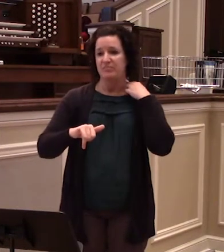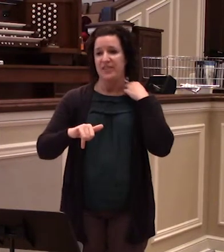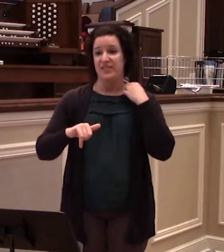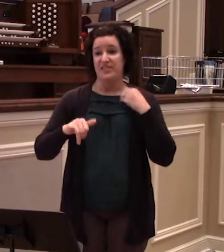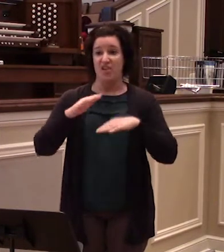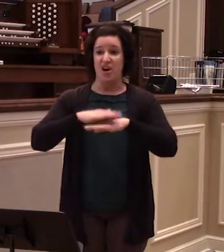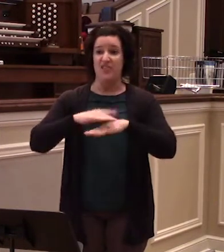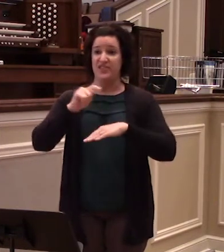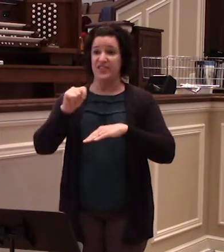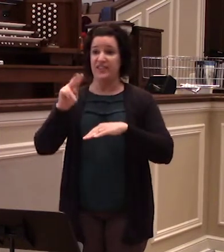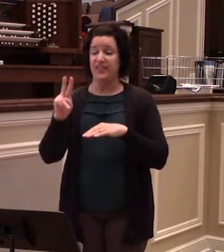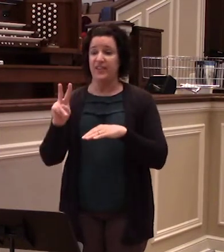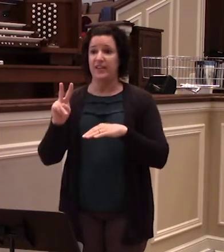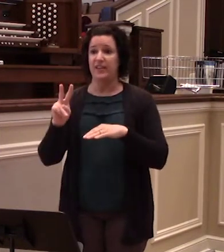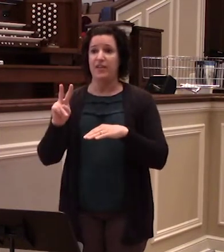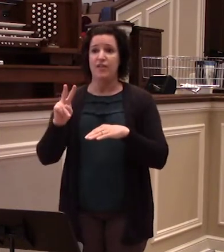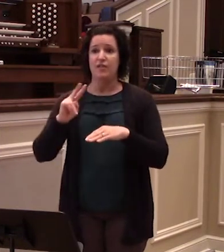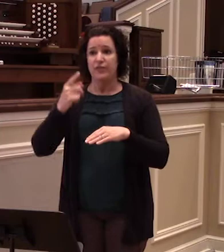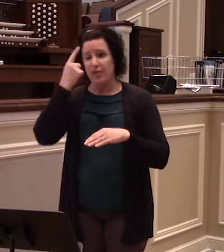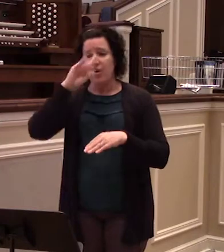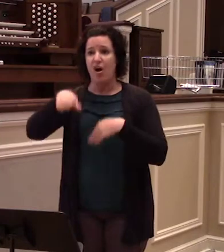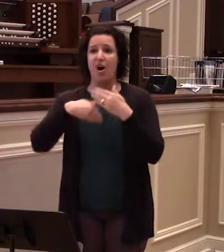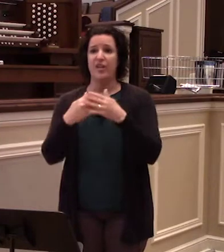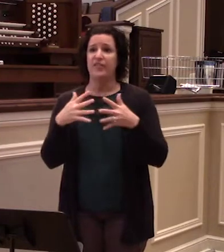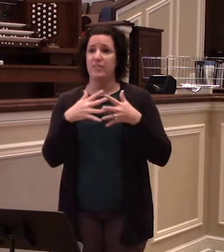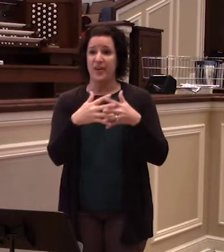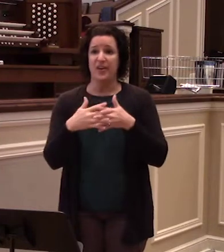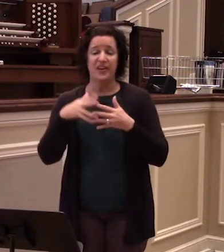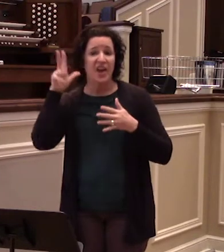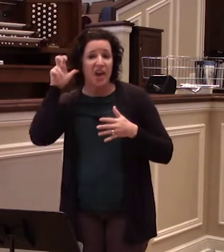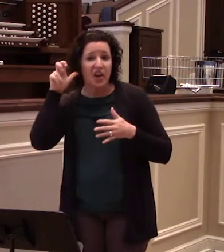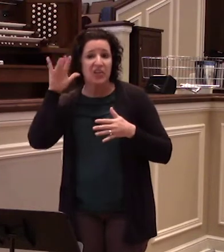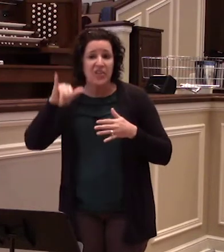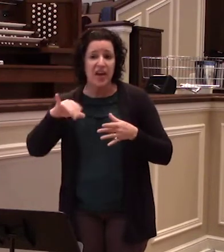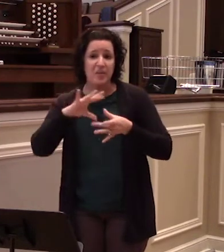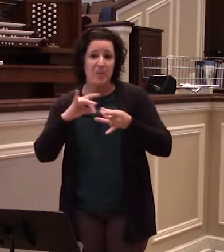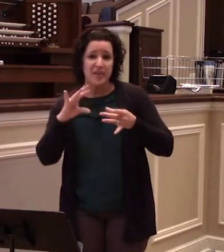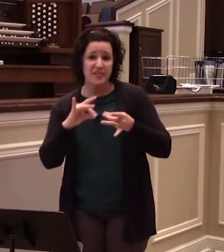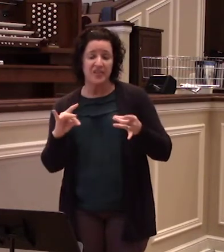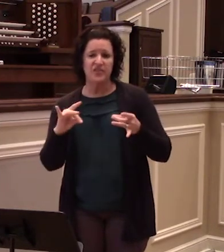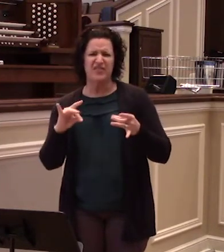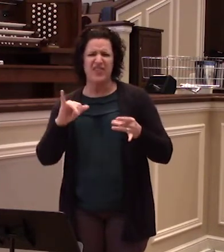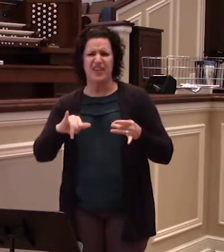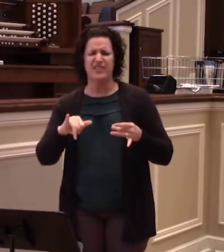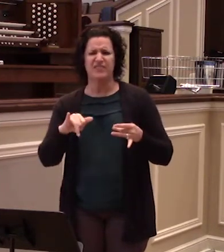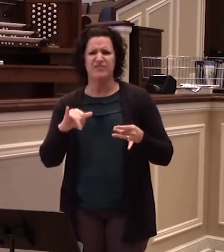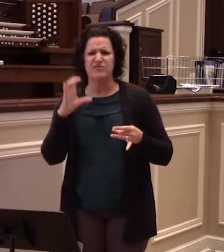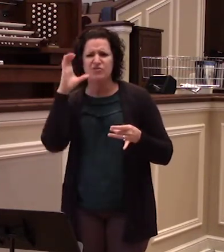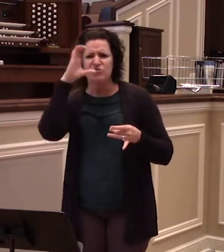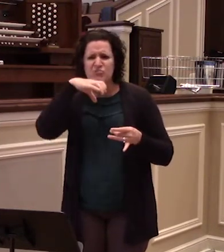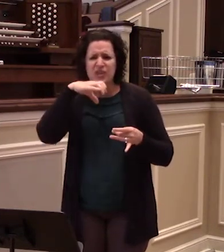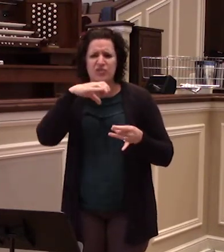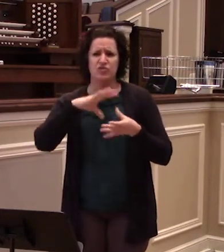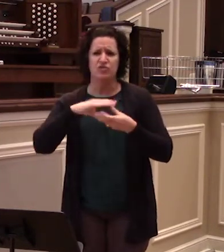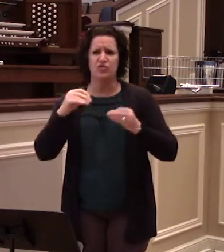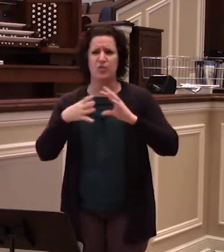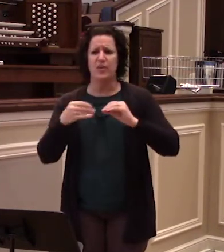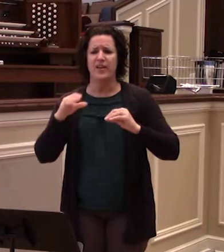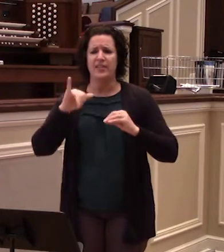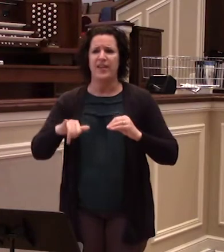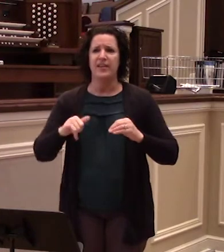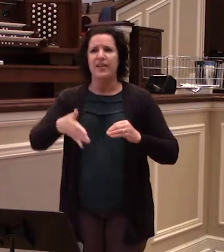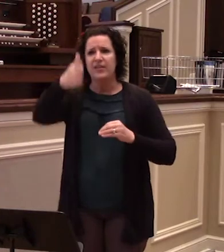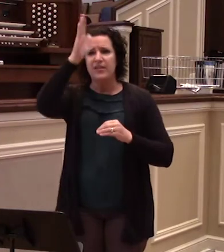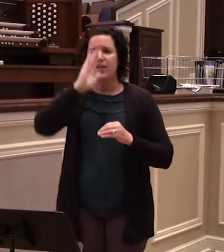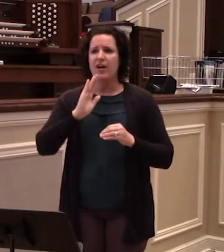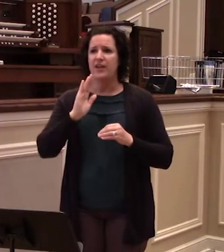a TV channel for all of America to hear. This strange story of God coming flesh and coming